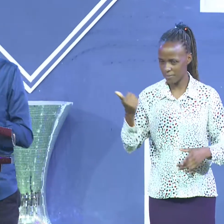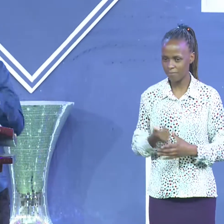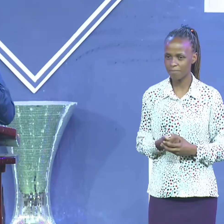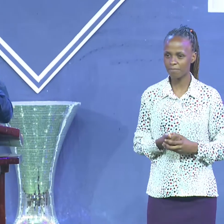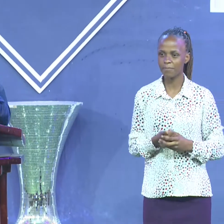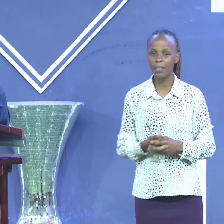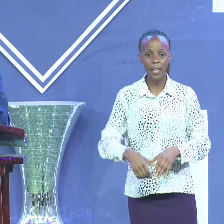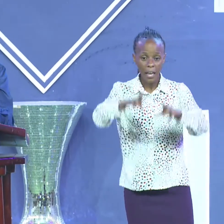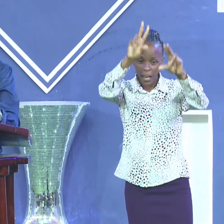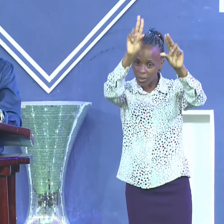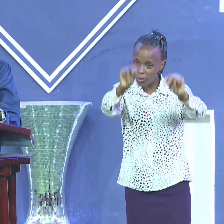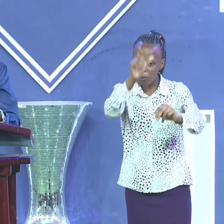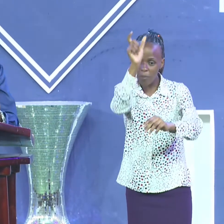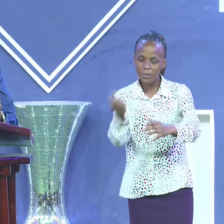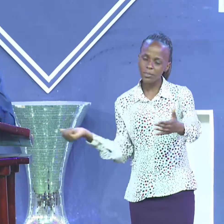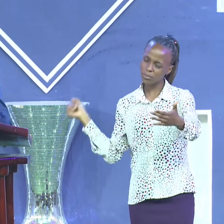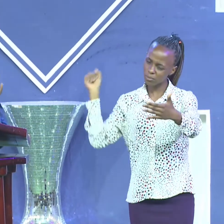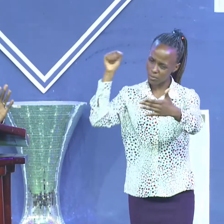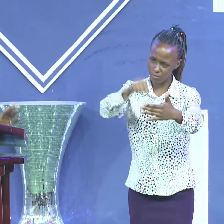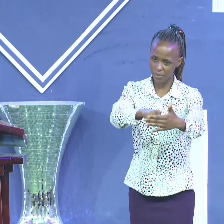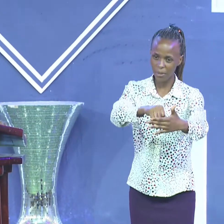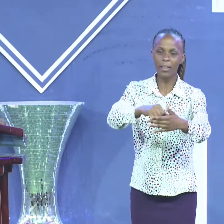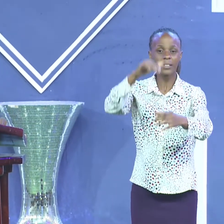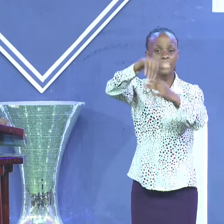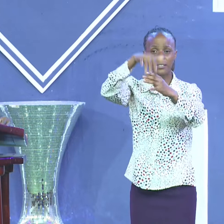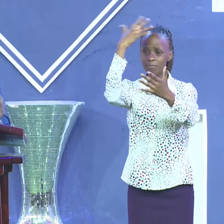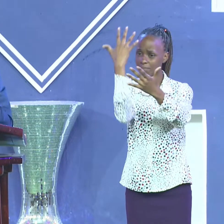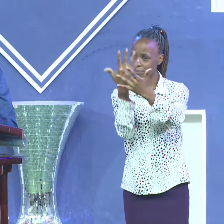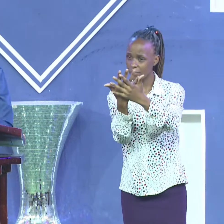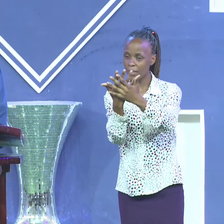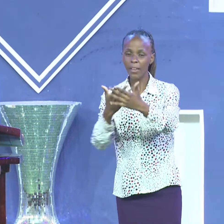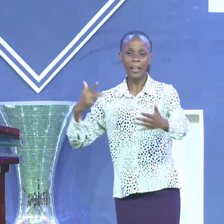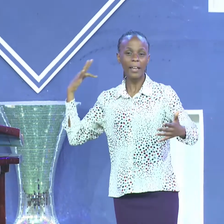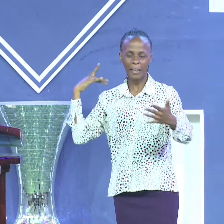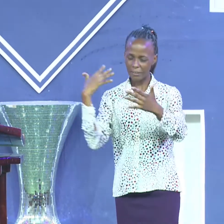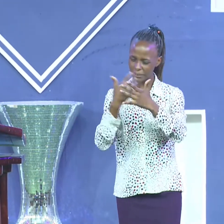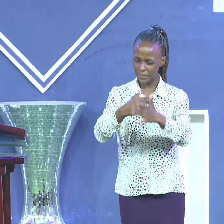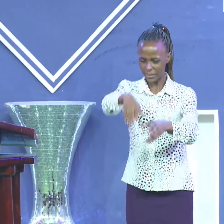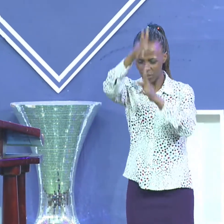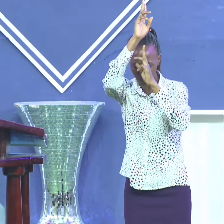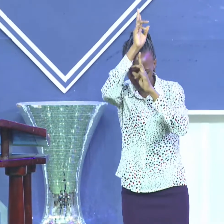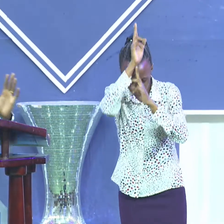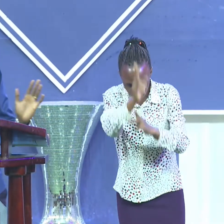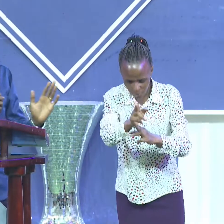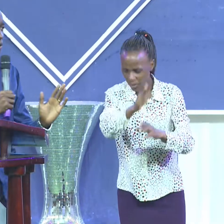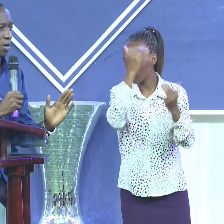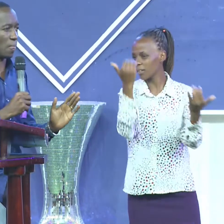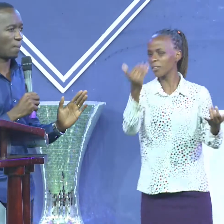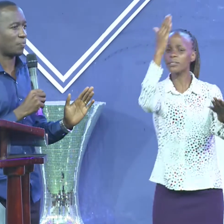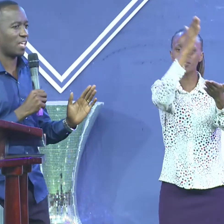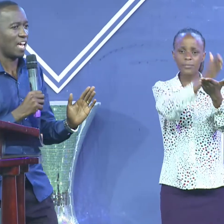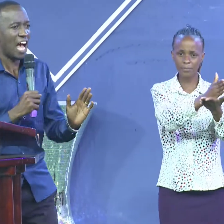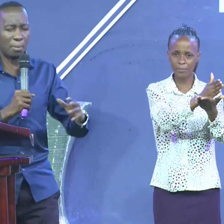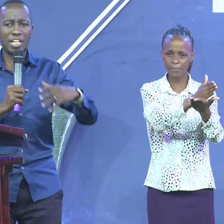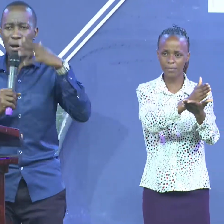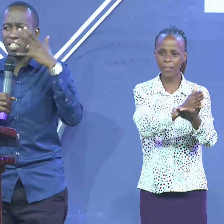best. There isn't anyone that bows before him. He's in prison. Those that are honoring him, they no